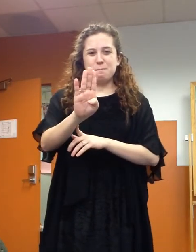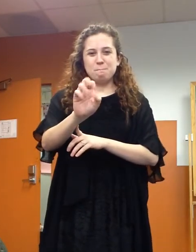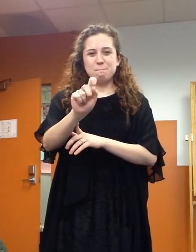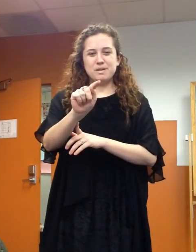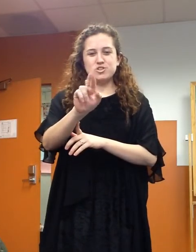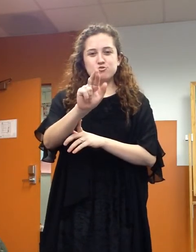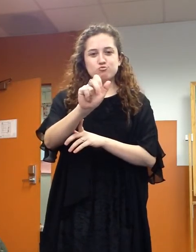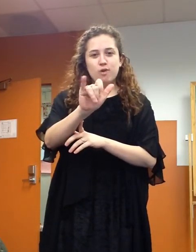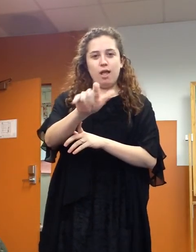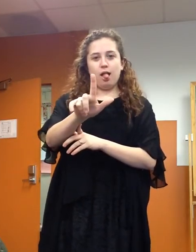values